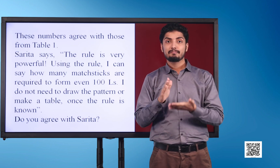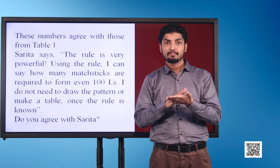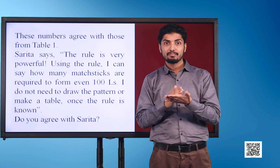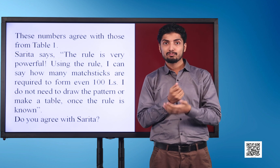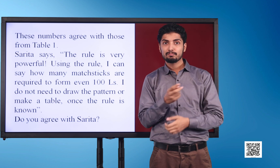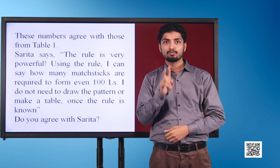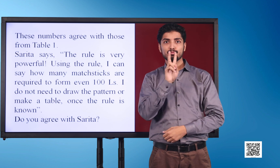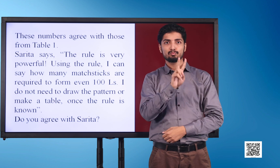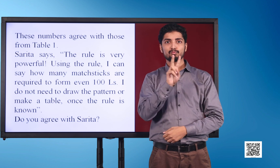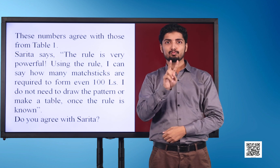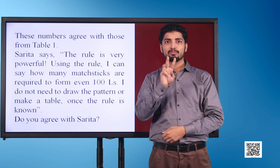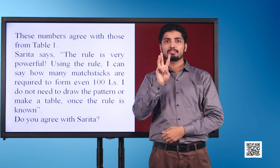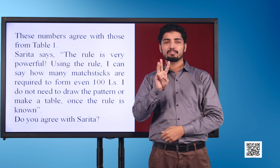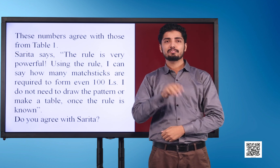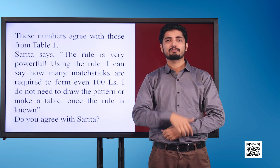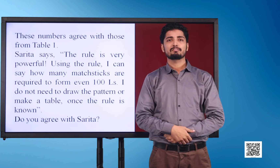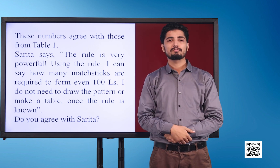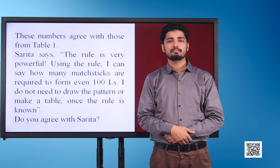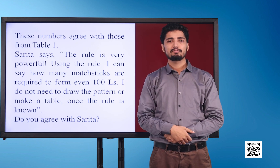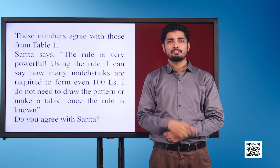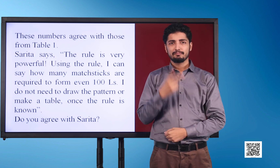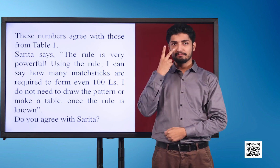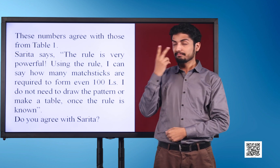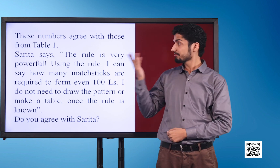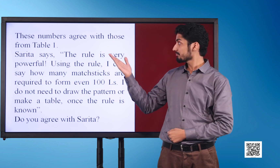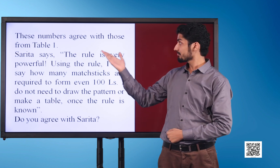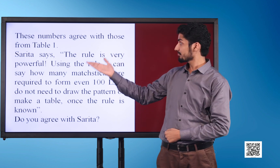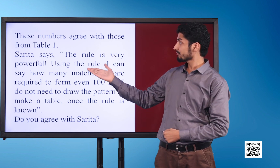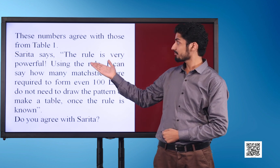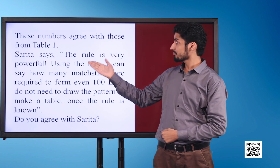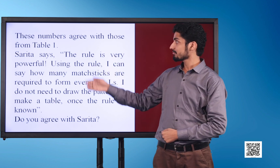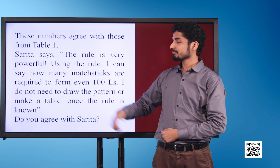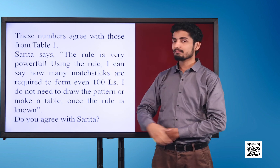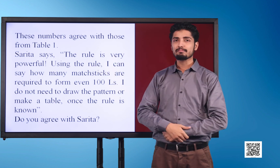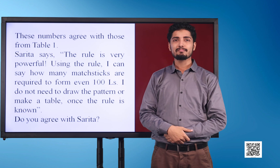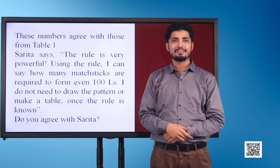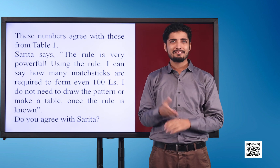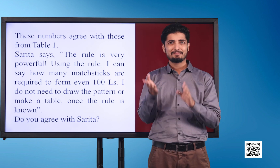Page 223. These numbers agree with those from Table